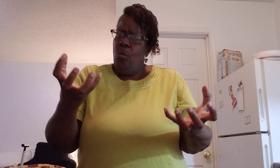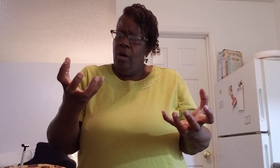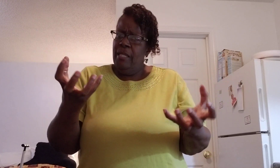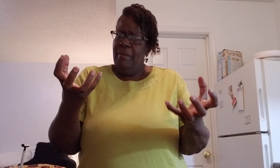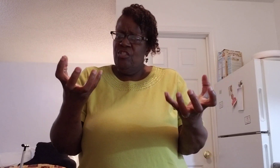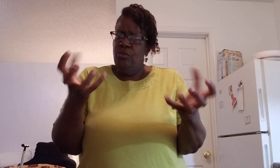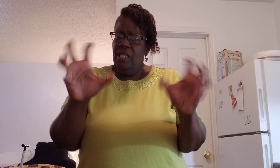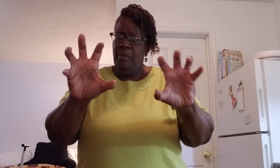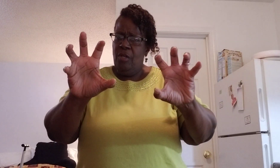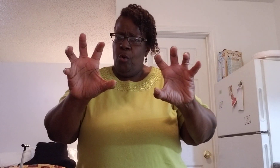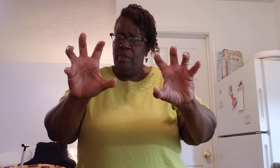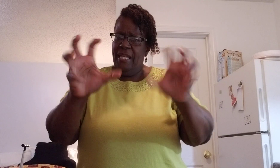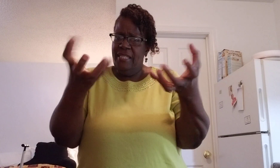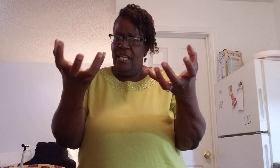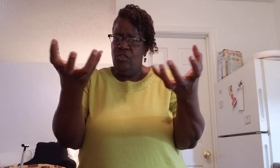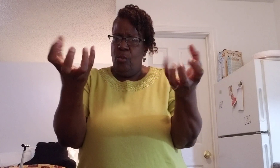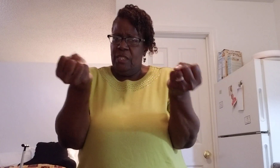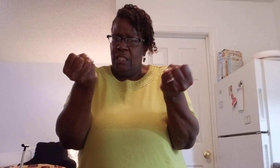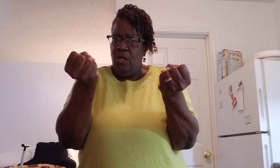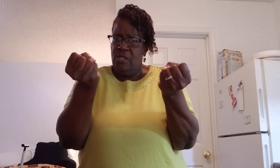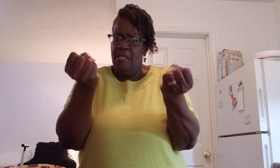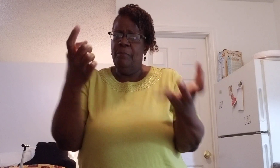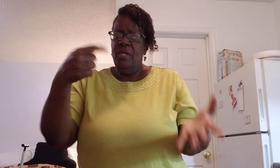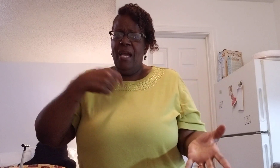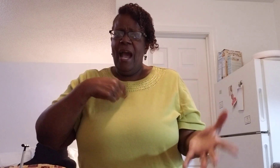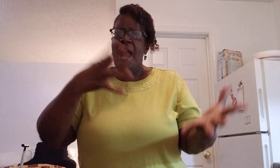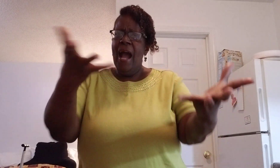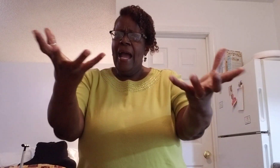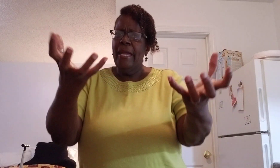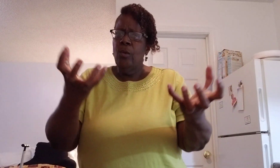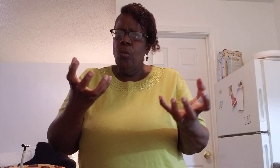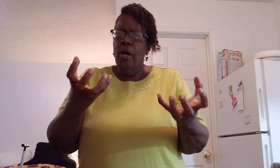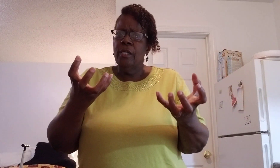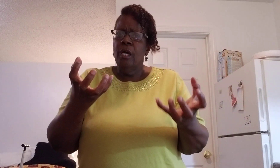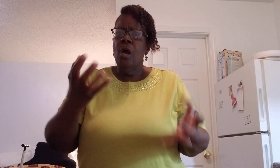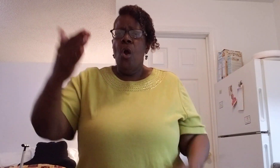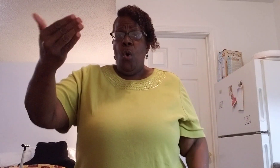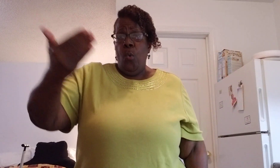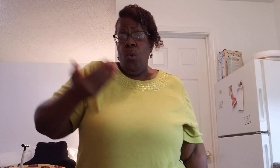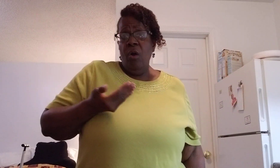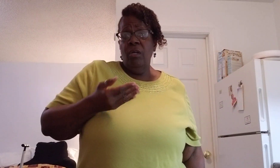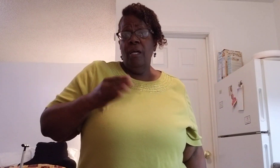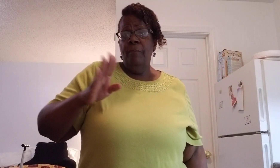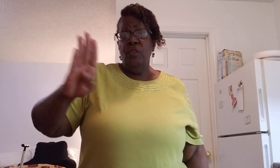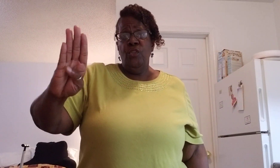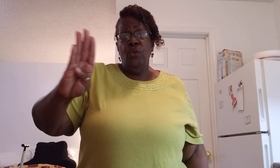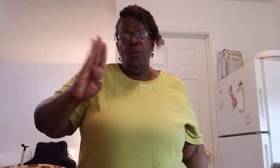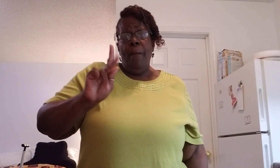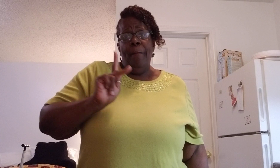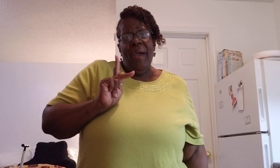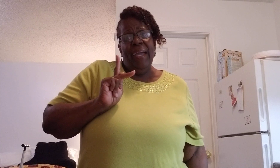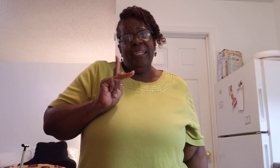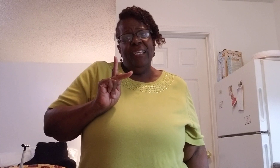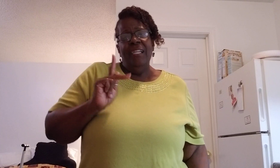And make sure you keep it open like that. You don't want to close it. I want to welcome you back